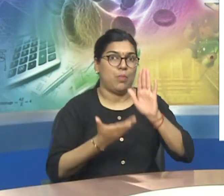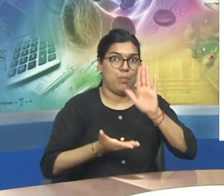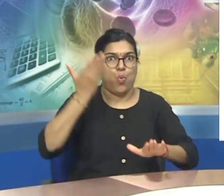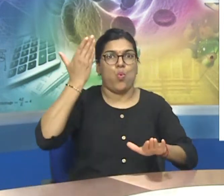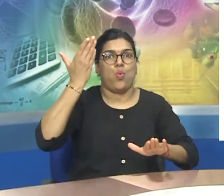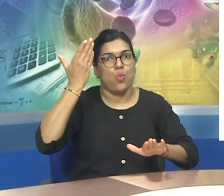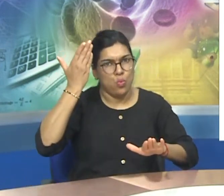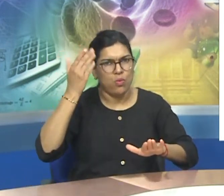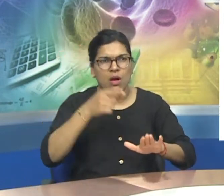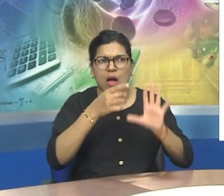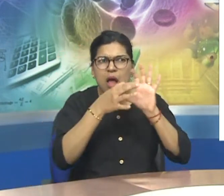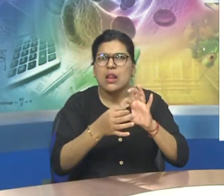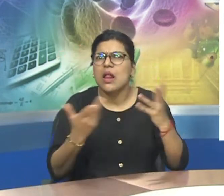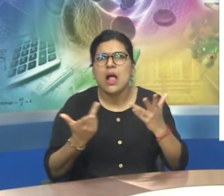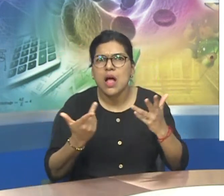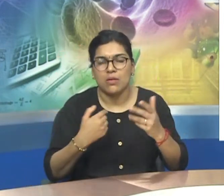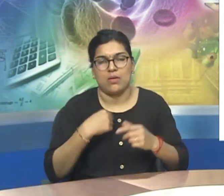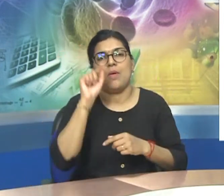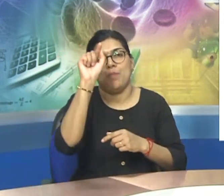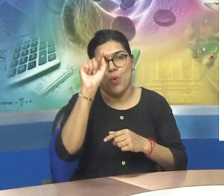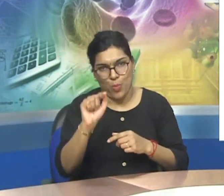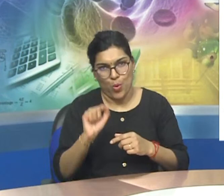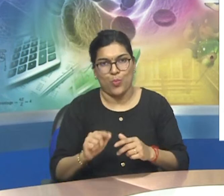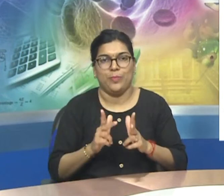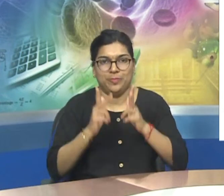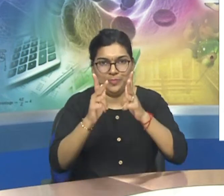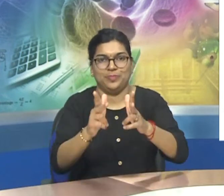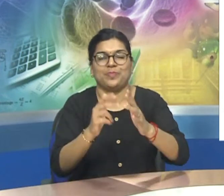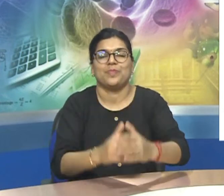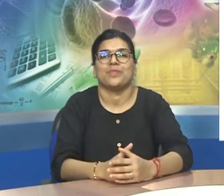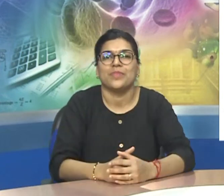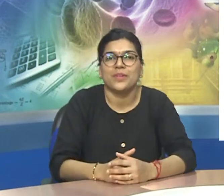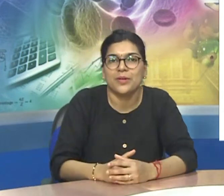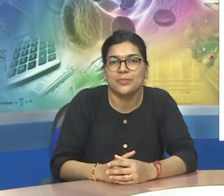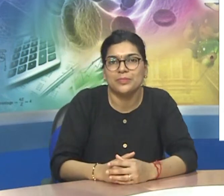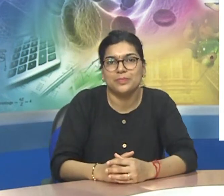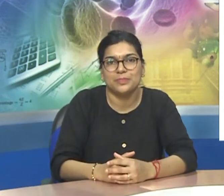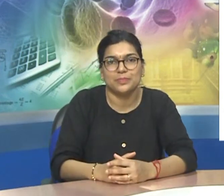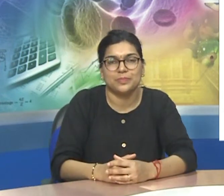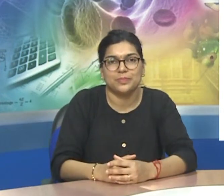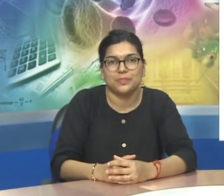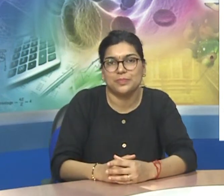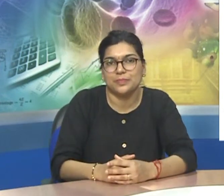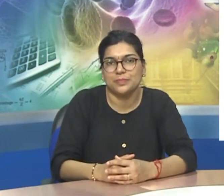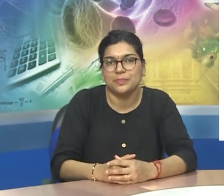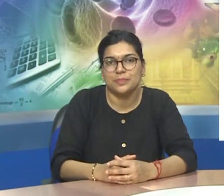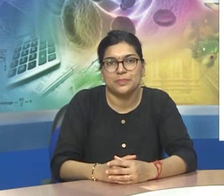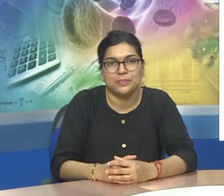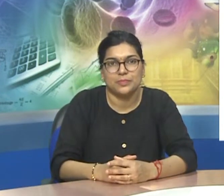What do you think? Is it harmful or it is beneficial? Let us understand it in points.